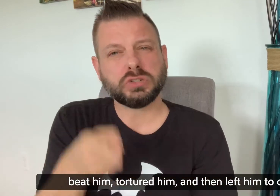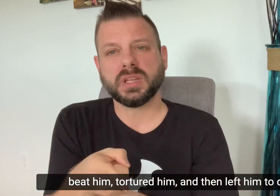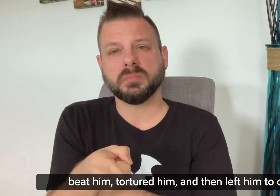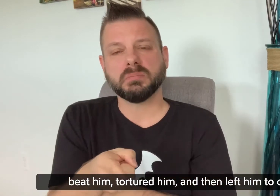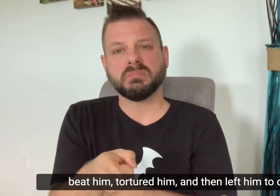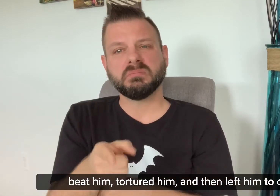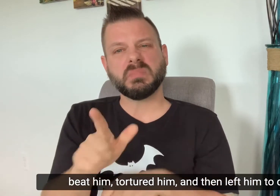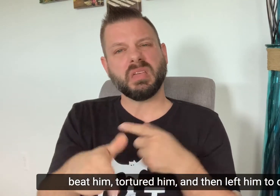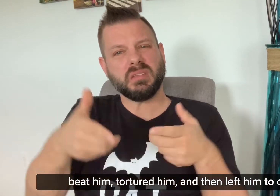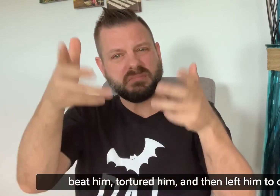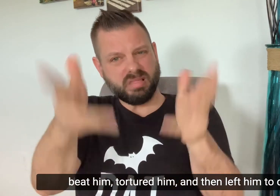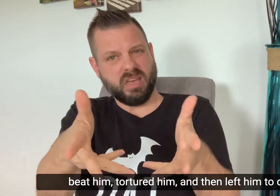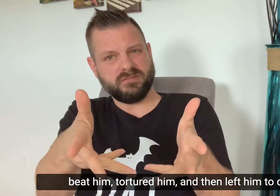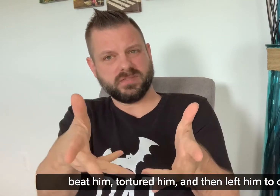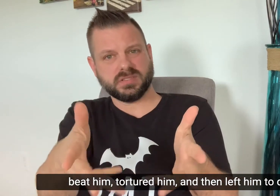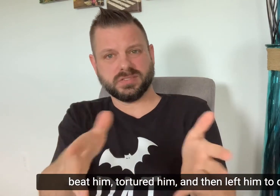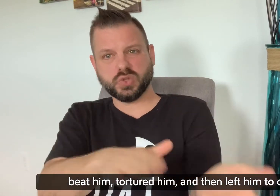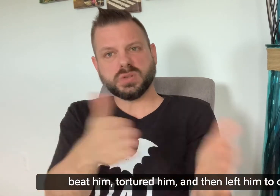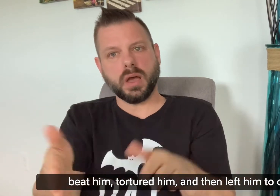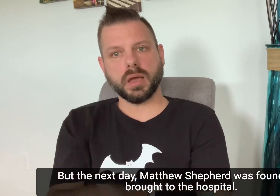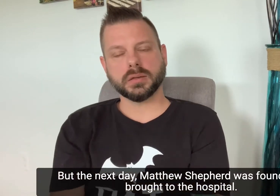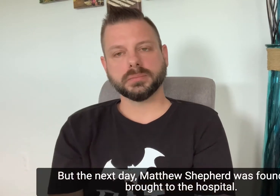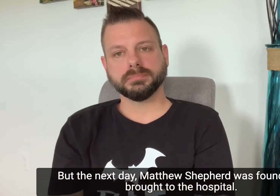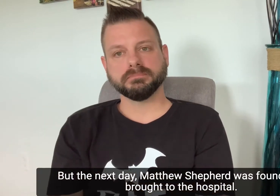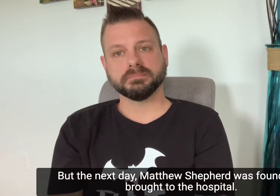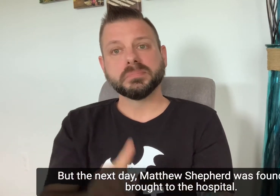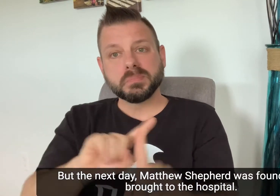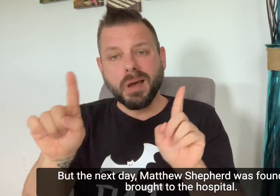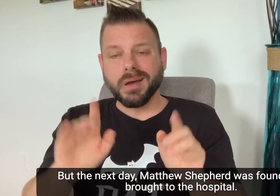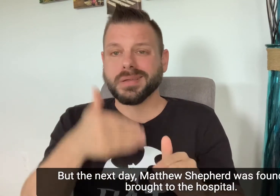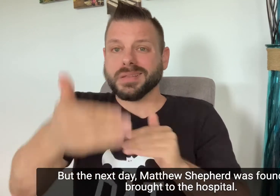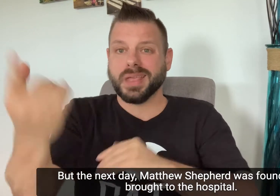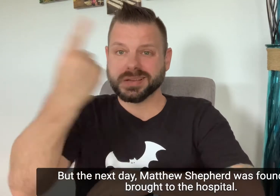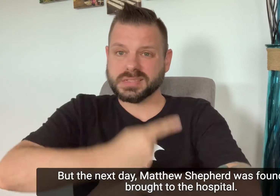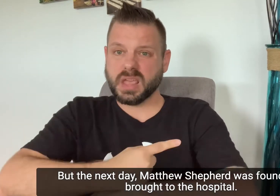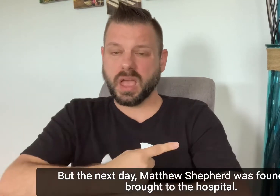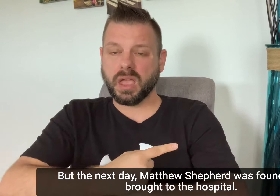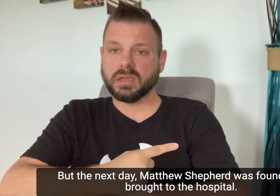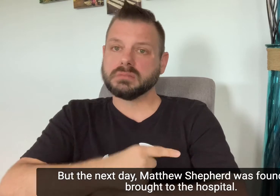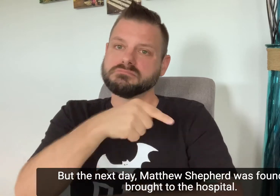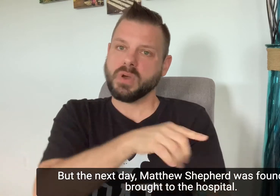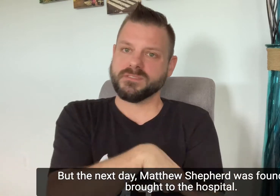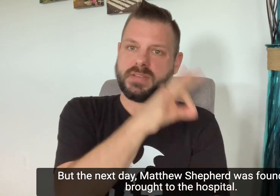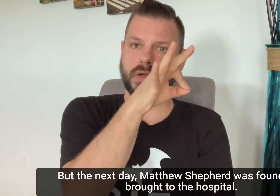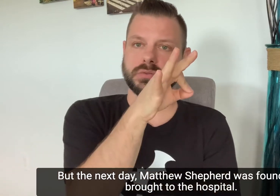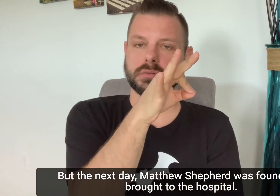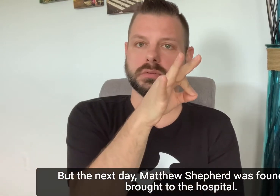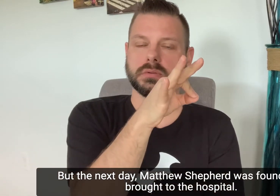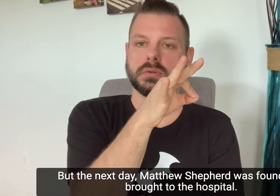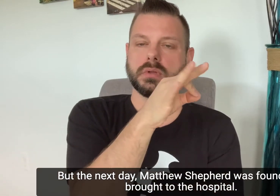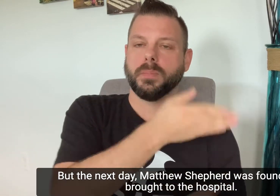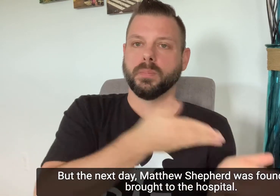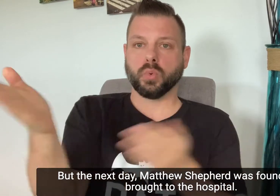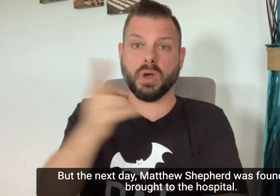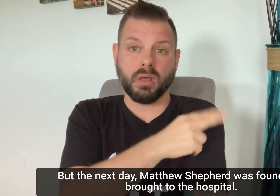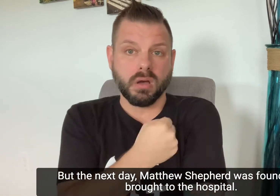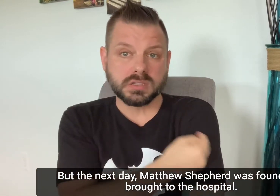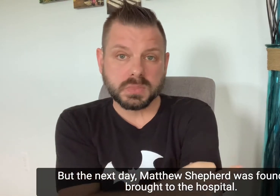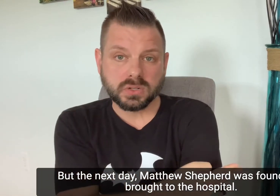him, and then left him to die. But the next day, Matthew Shepard was found and brought